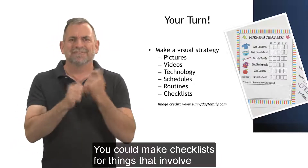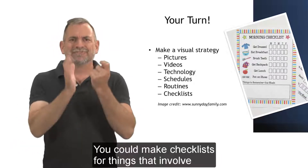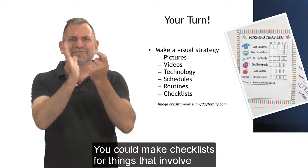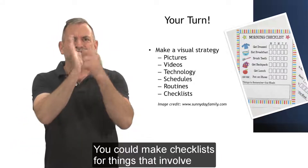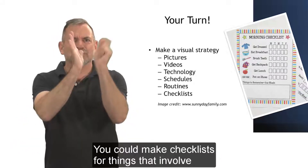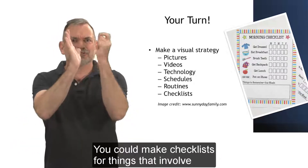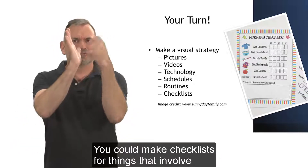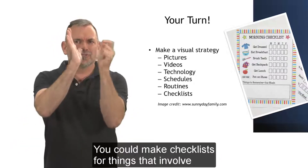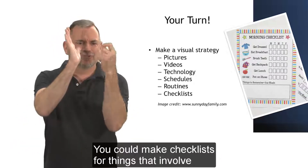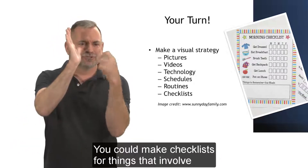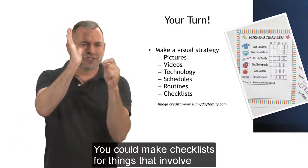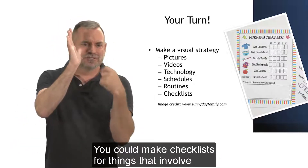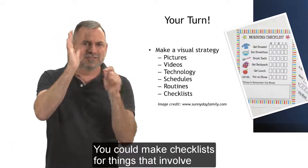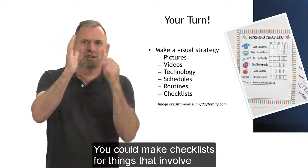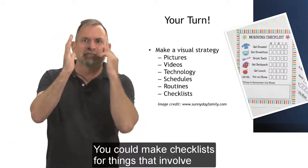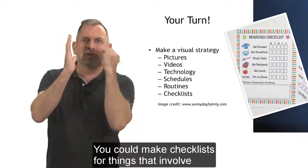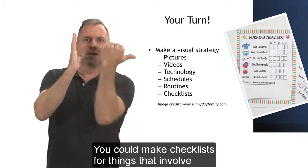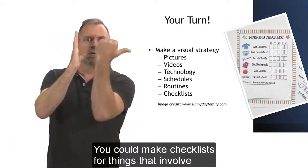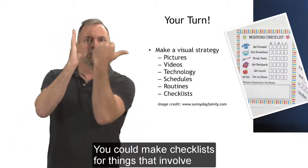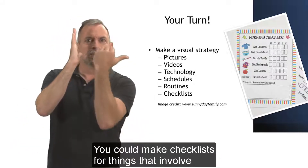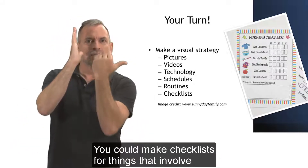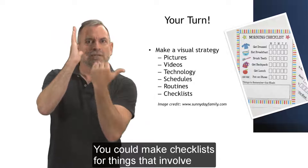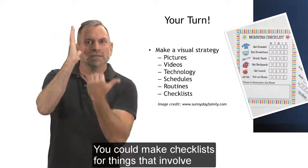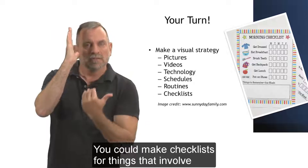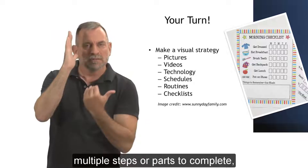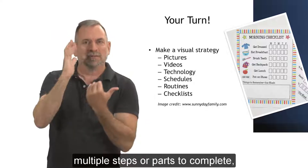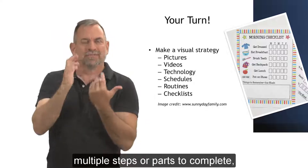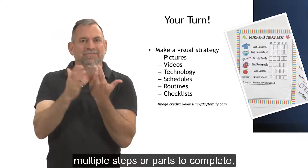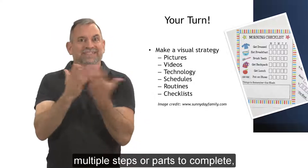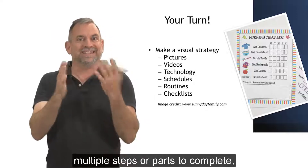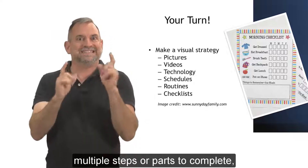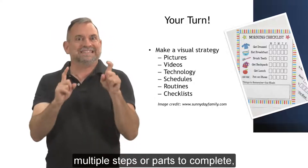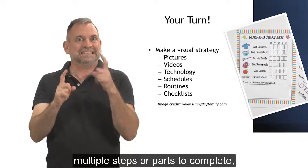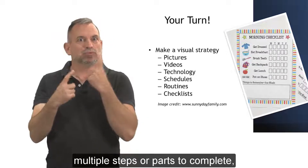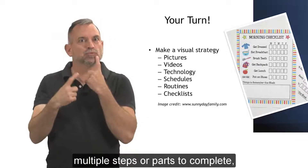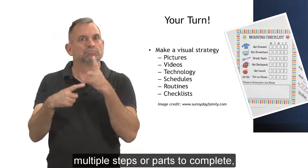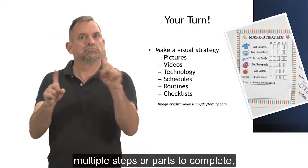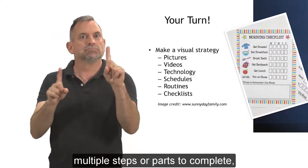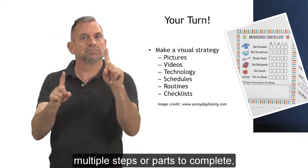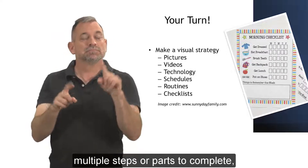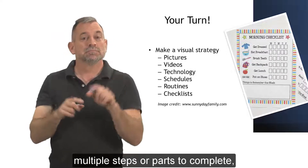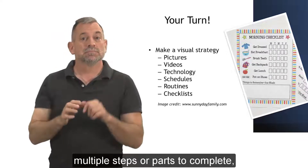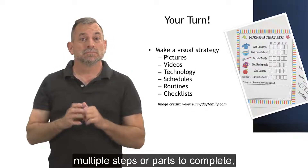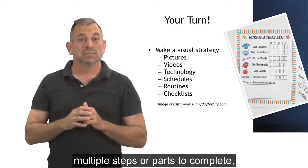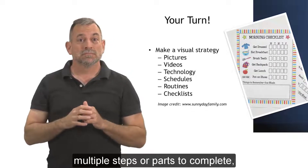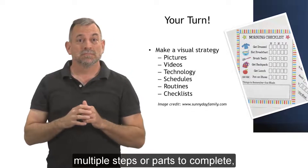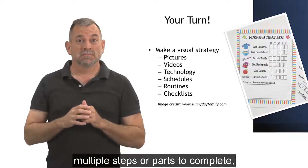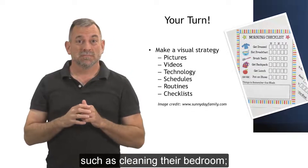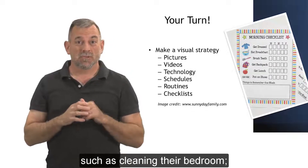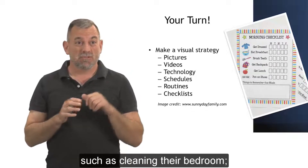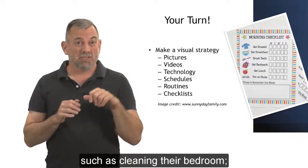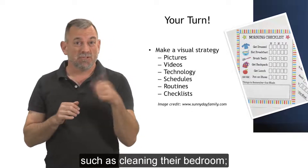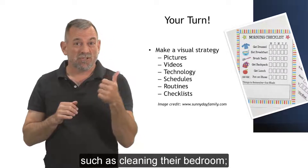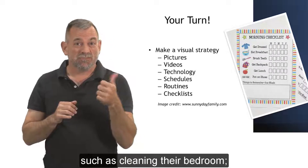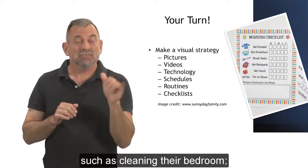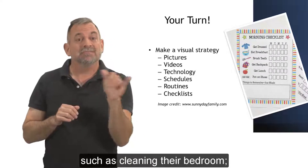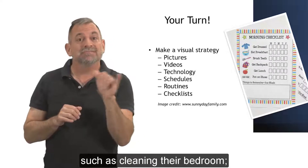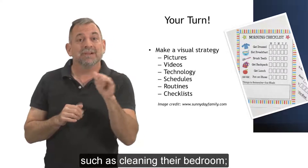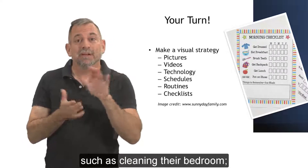You could make checklists for things that involved multiple steps or parts to complete, such as cleaning their